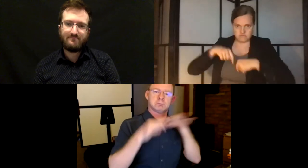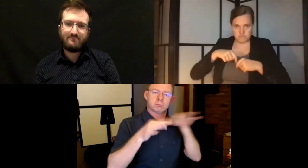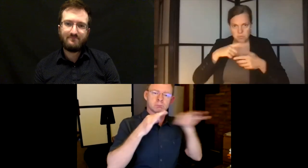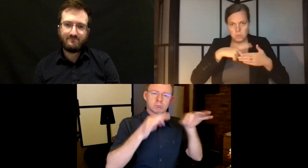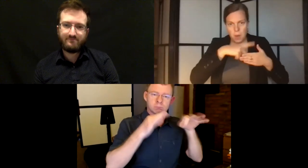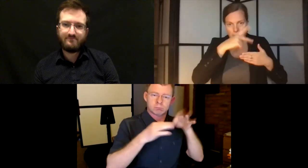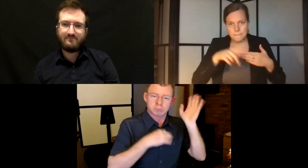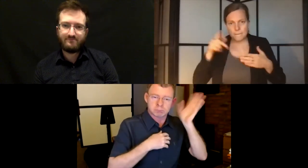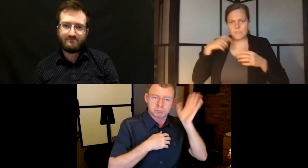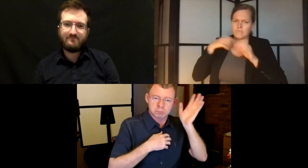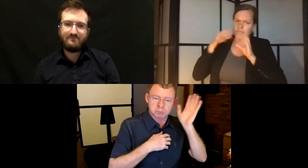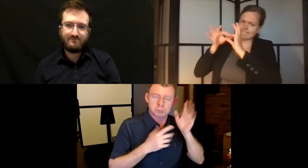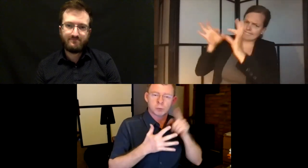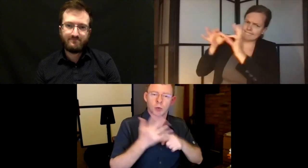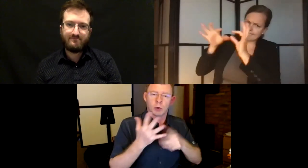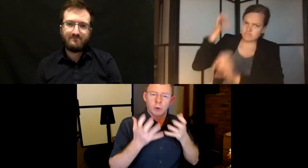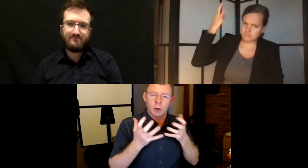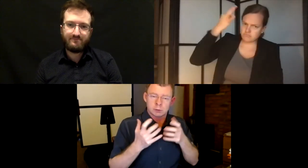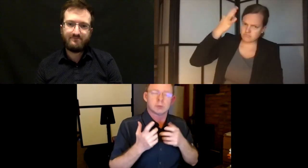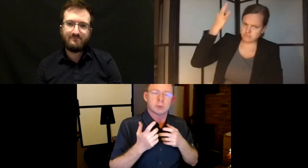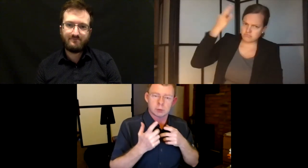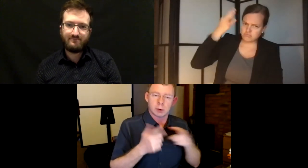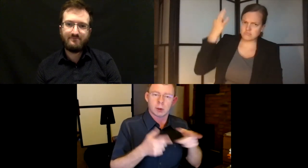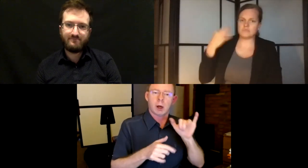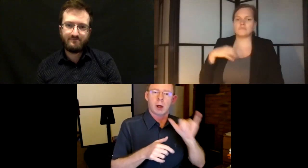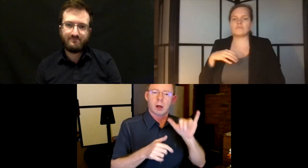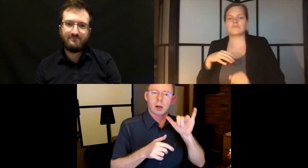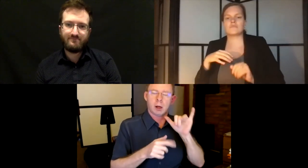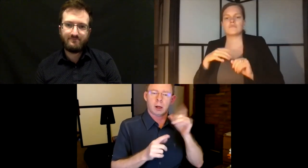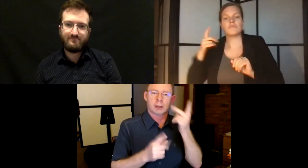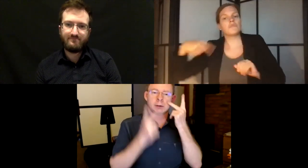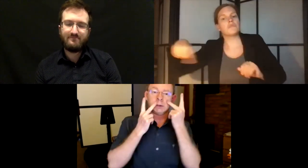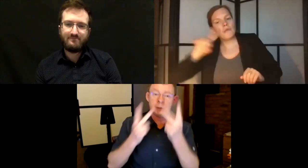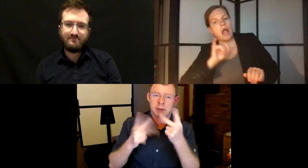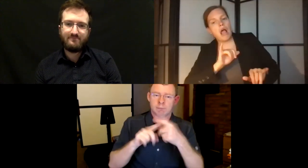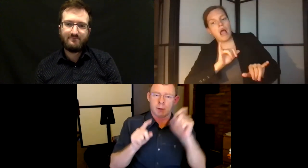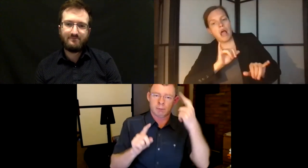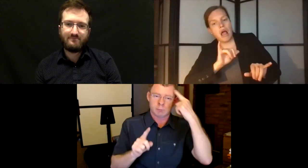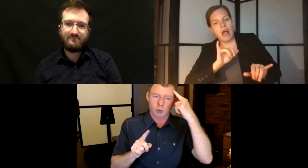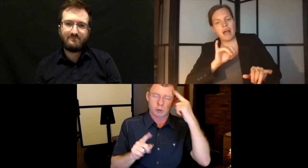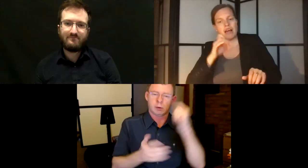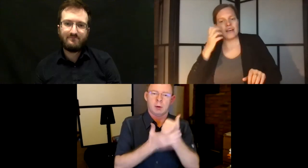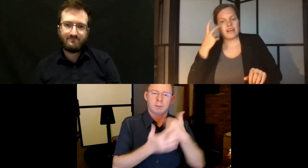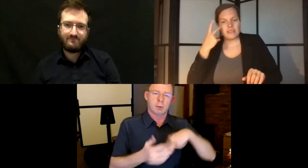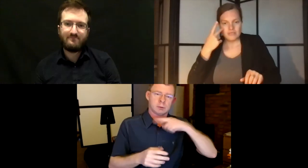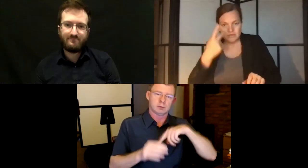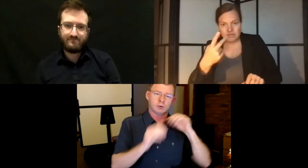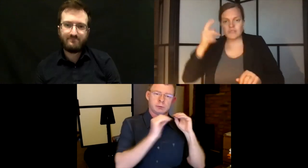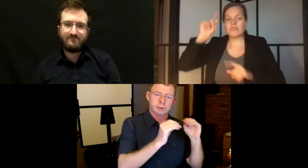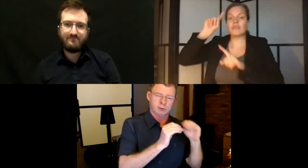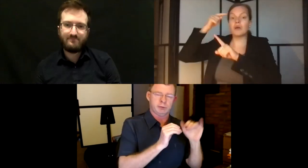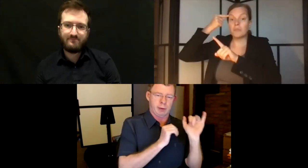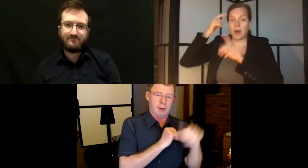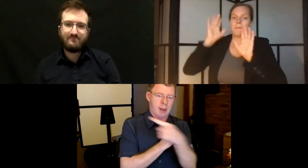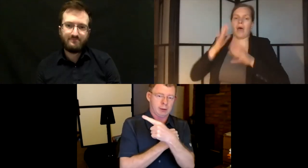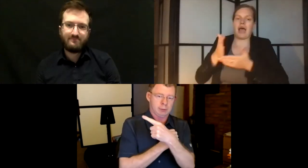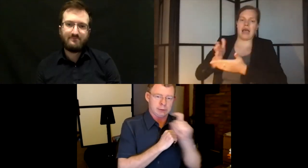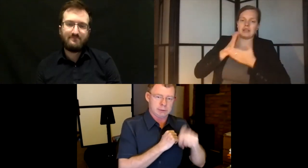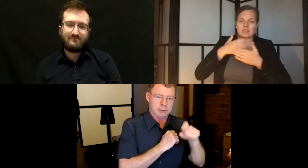others. People come into our program, we give workshops on different topics, and based on